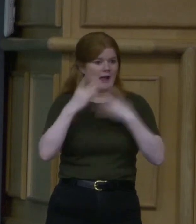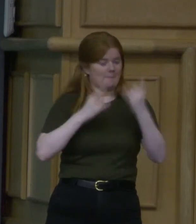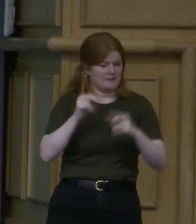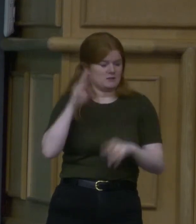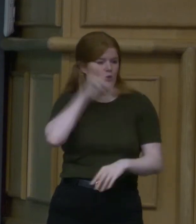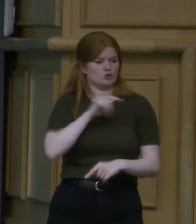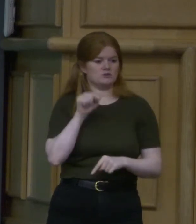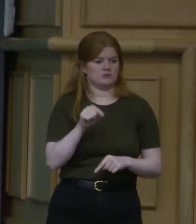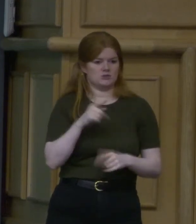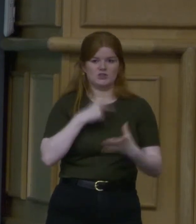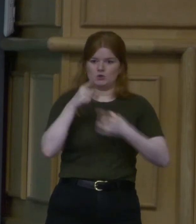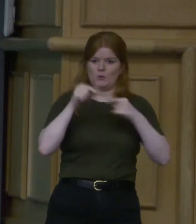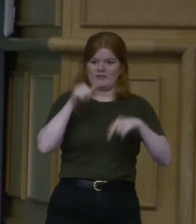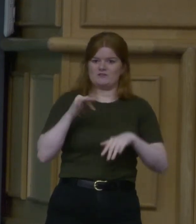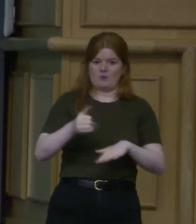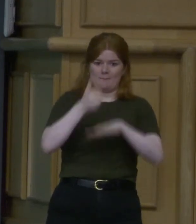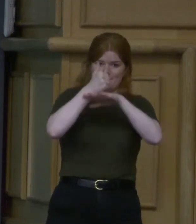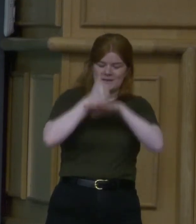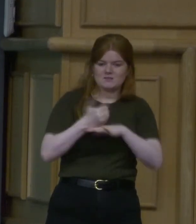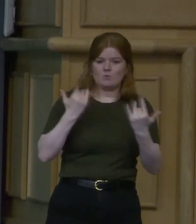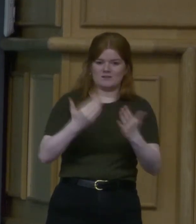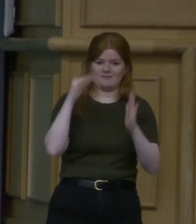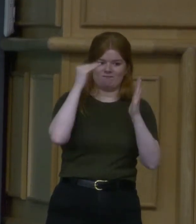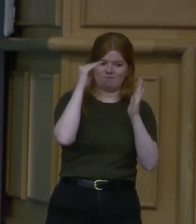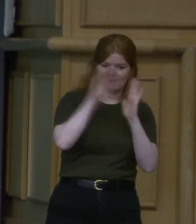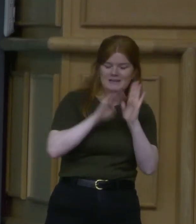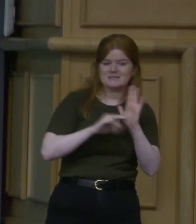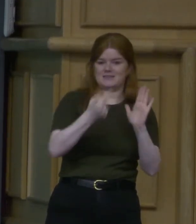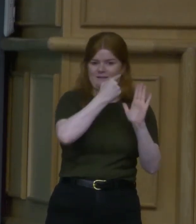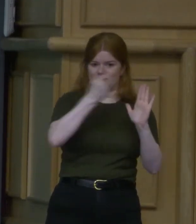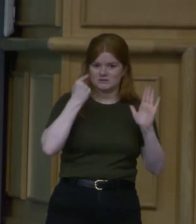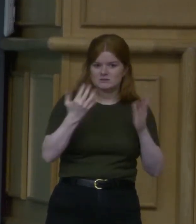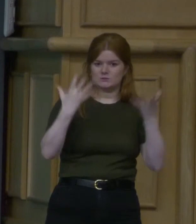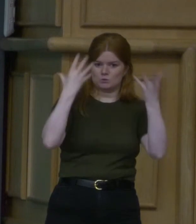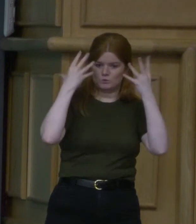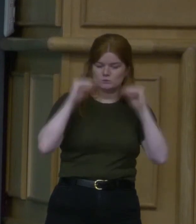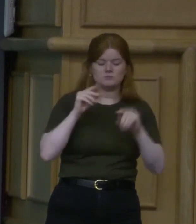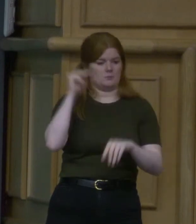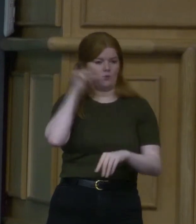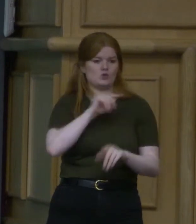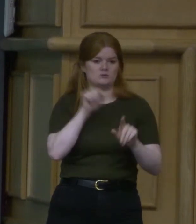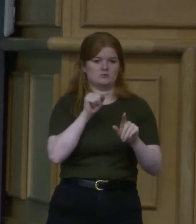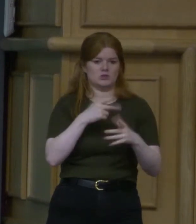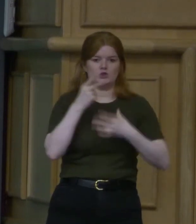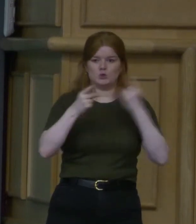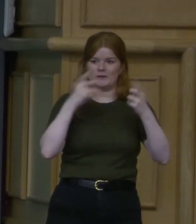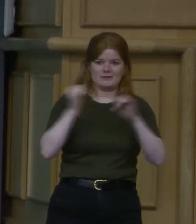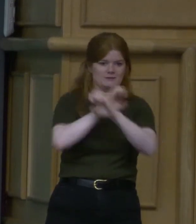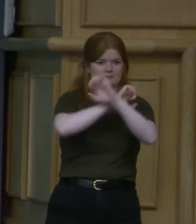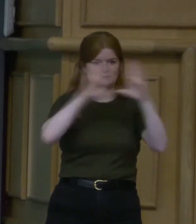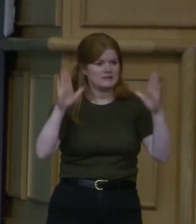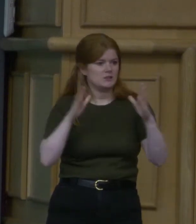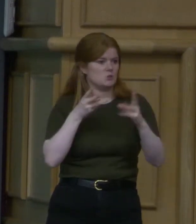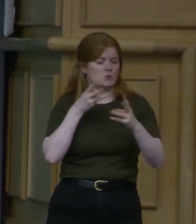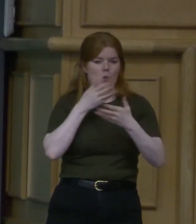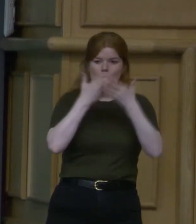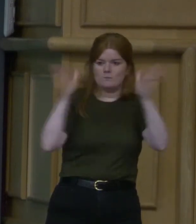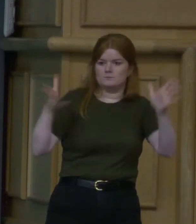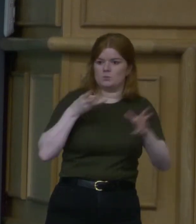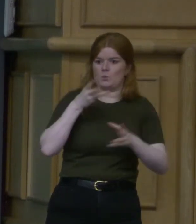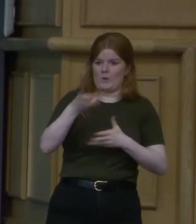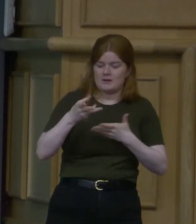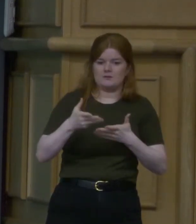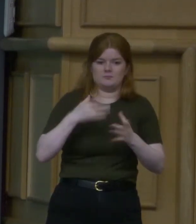Doing that from a baseline of facts and evidence matters. Doing that in a transparent and open